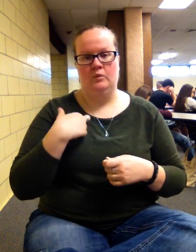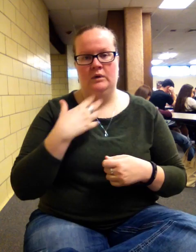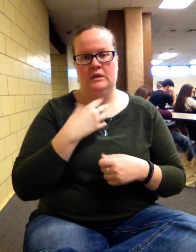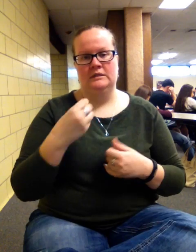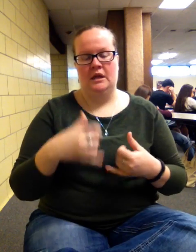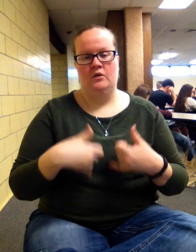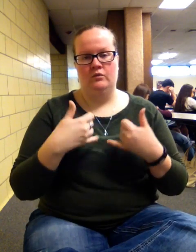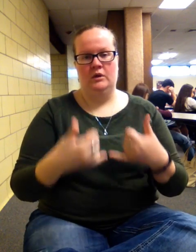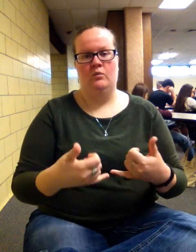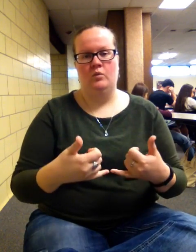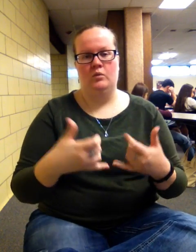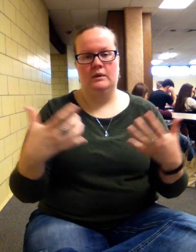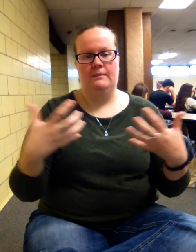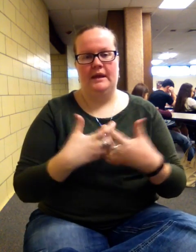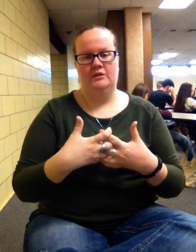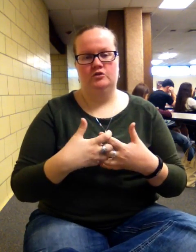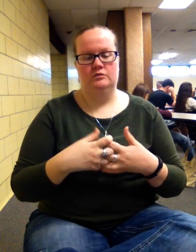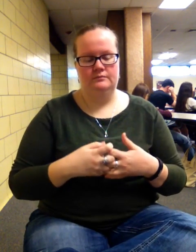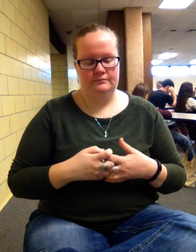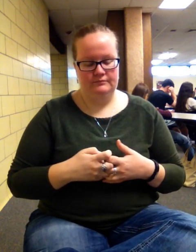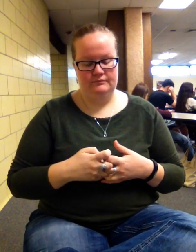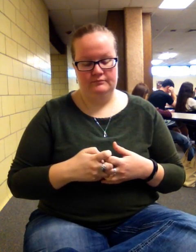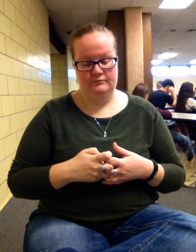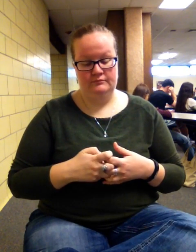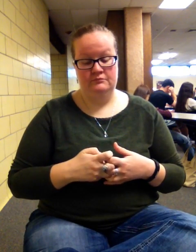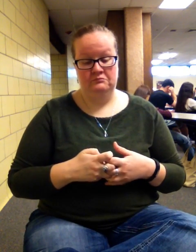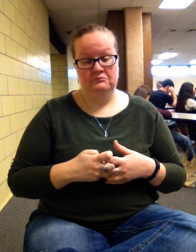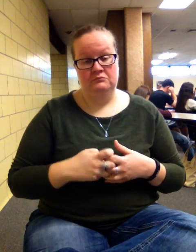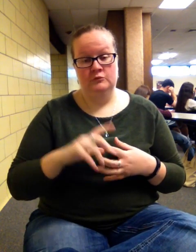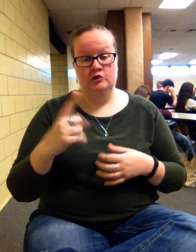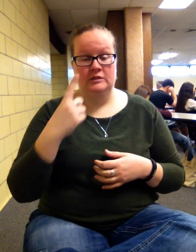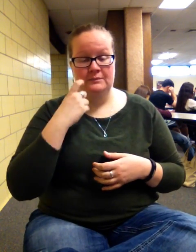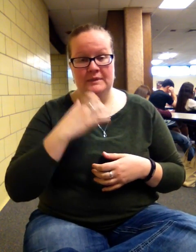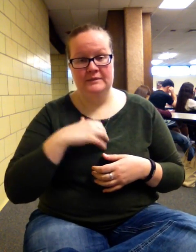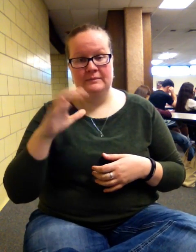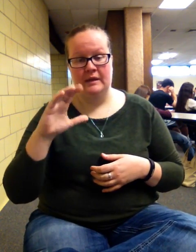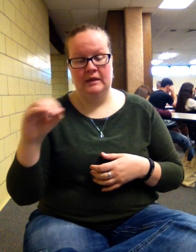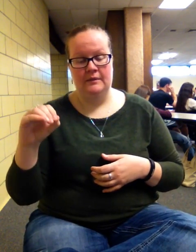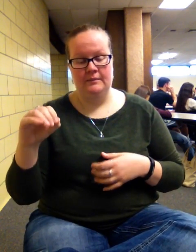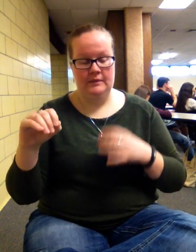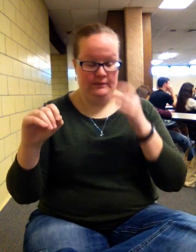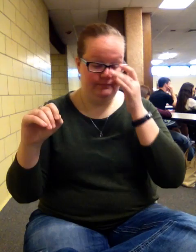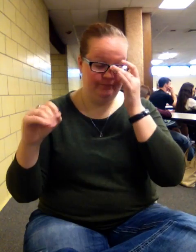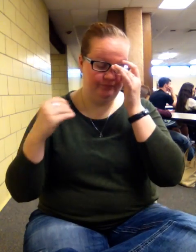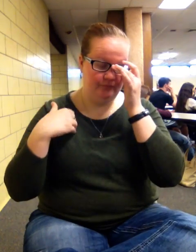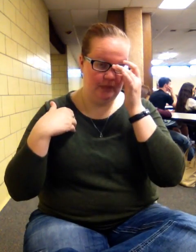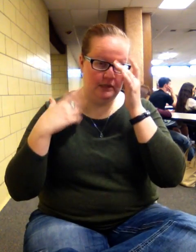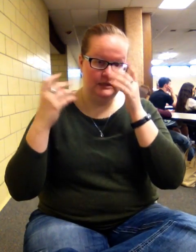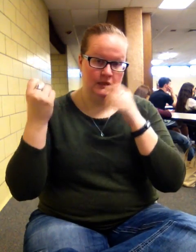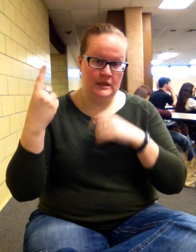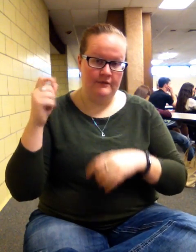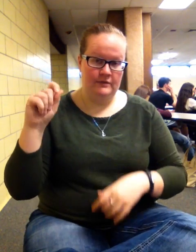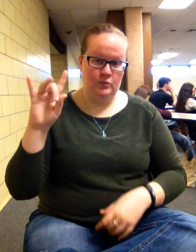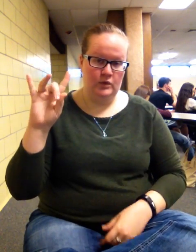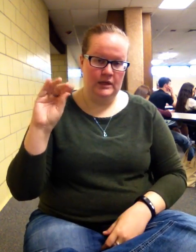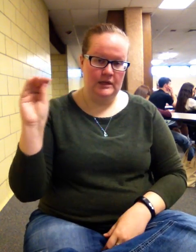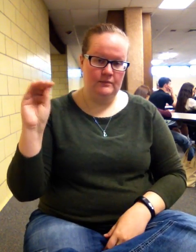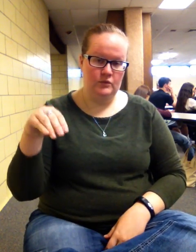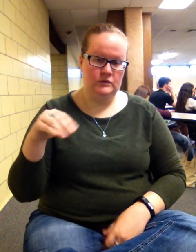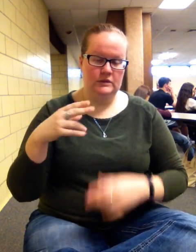reward match. So just because my company has an 11.8% weighted average cost